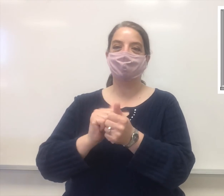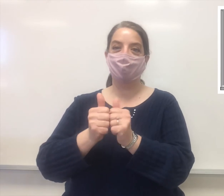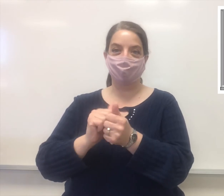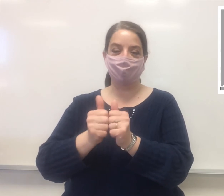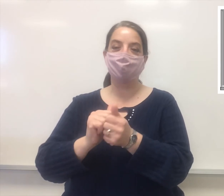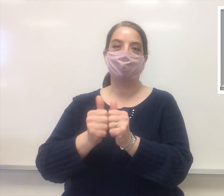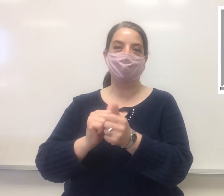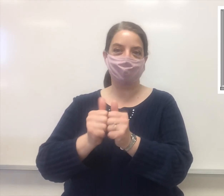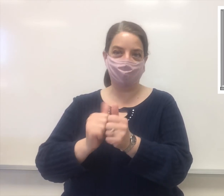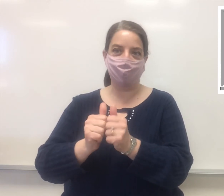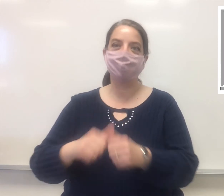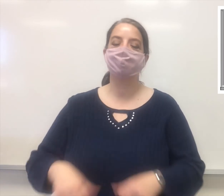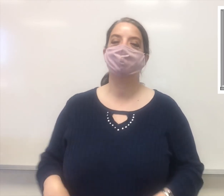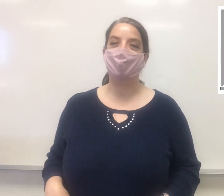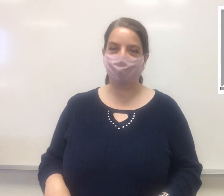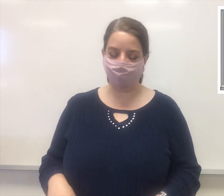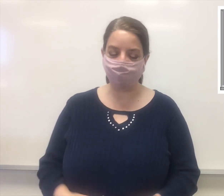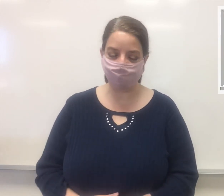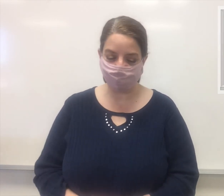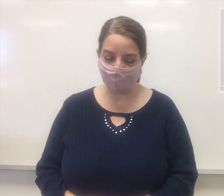sports, competition, race.